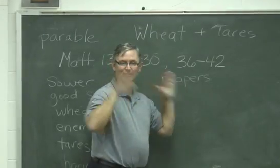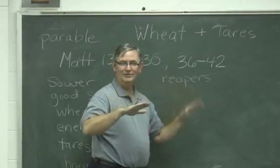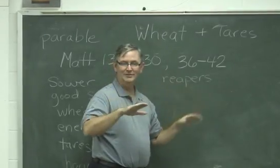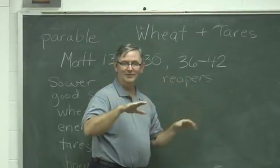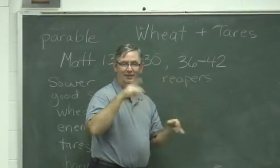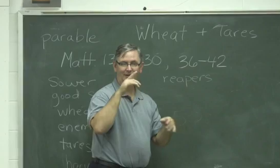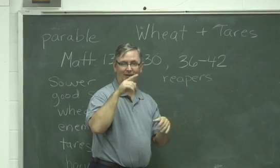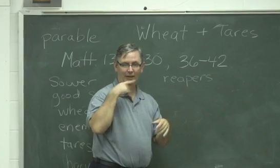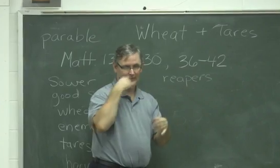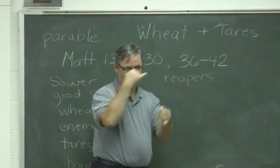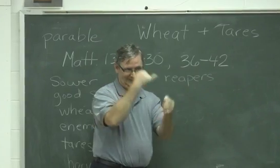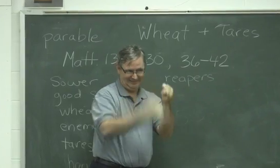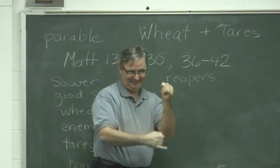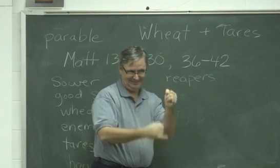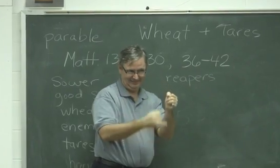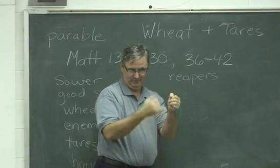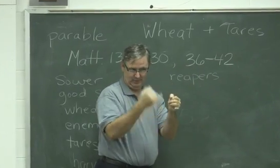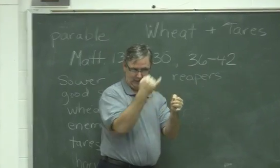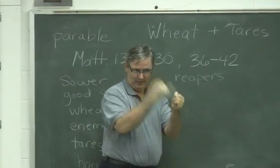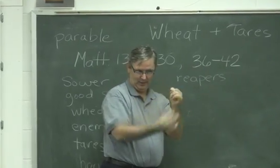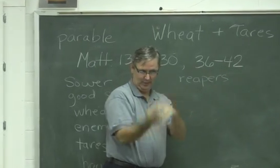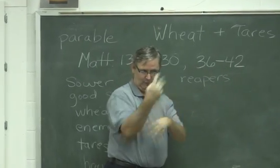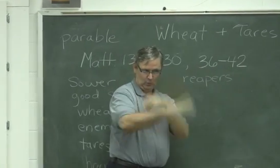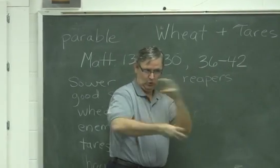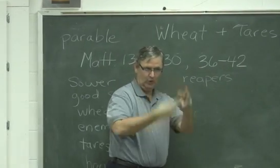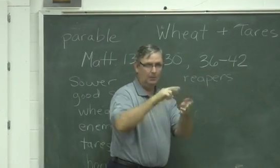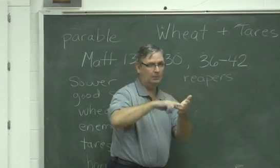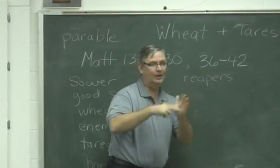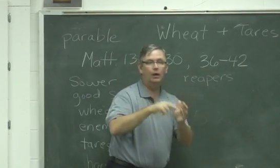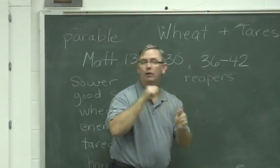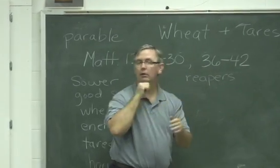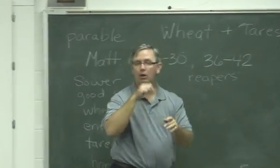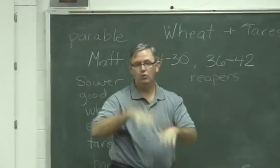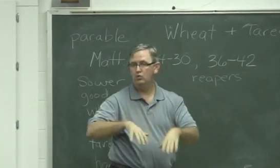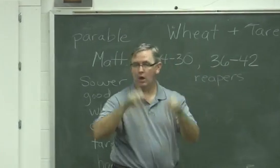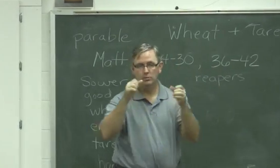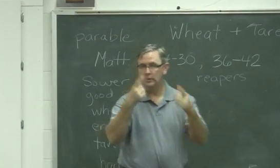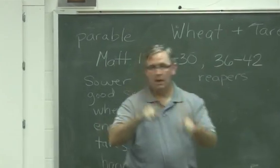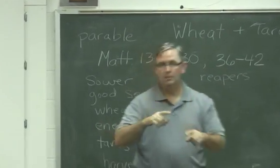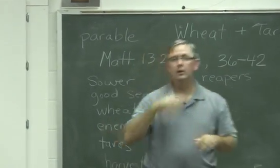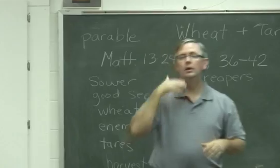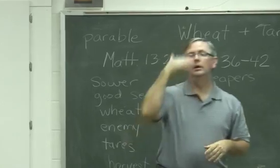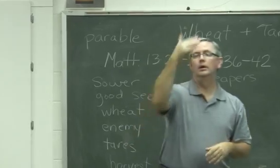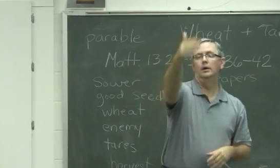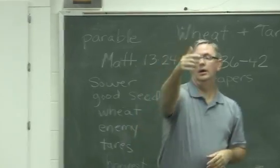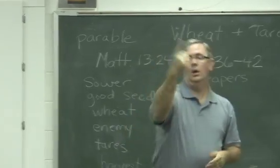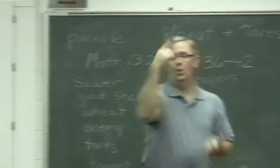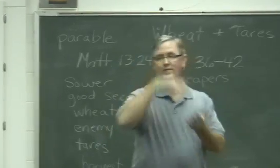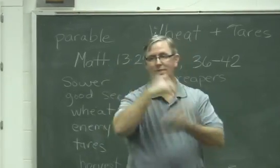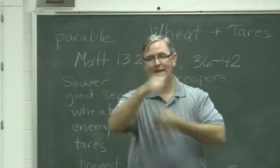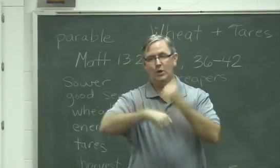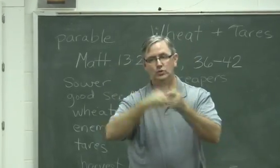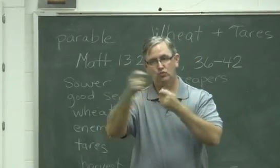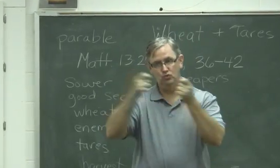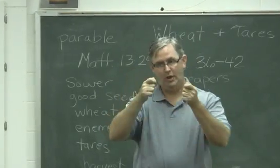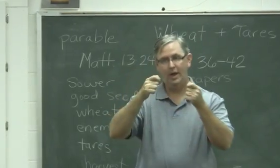The reapers are the angels. At the end of the world, this is not talking about the rapture. This